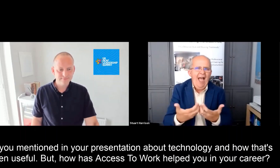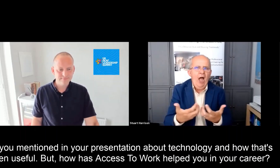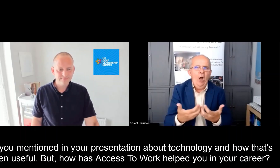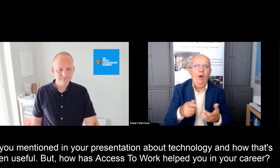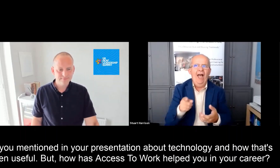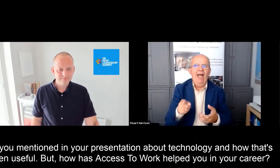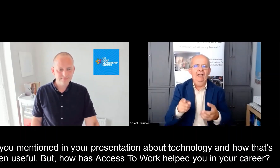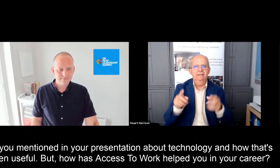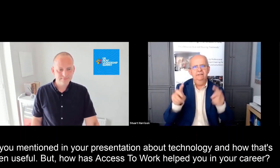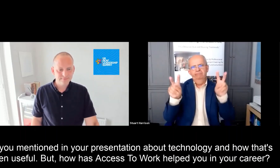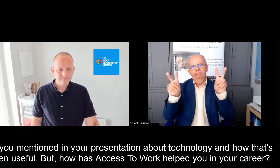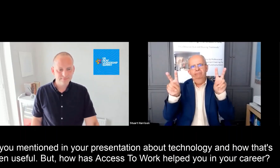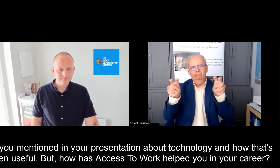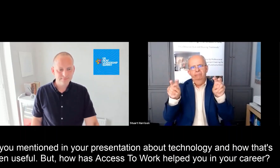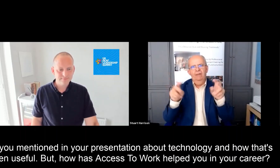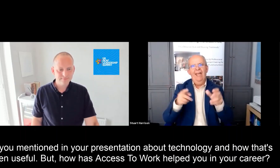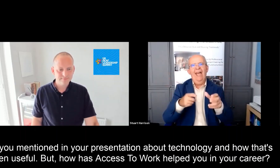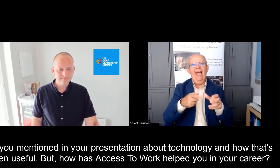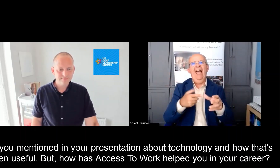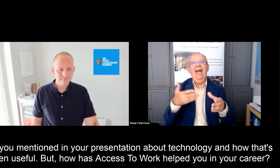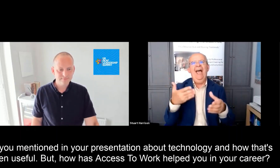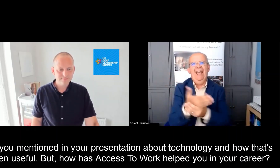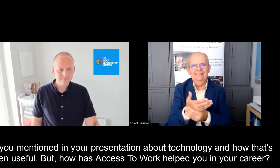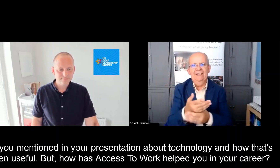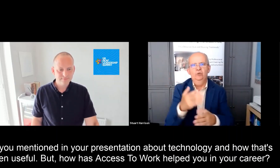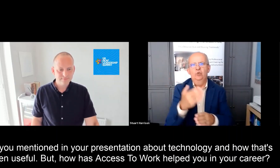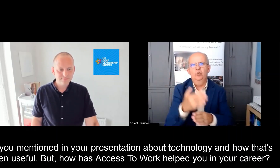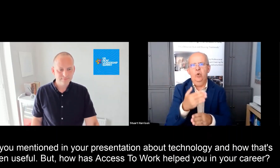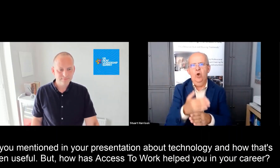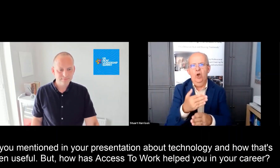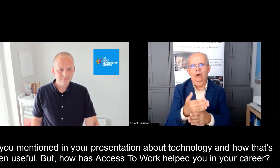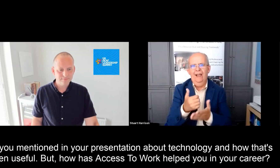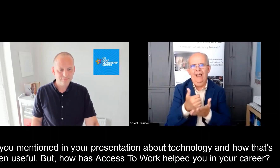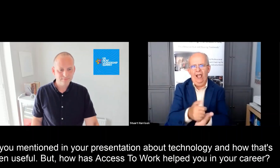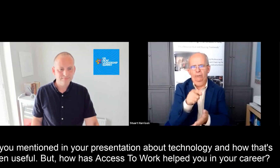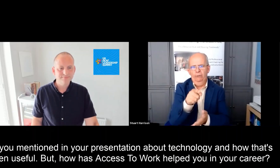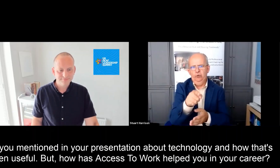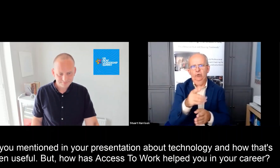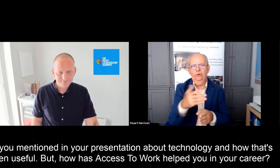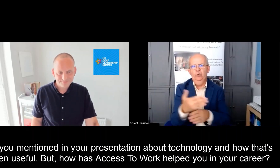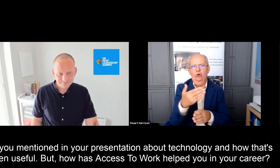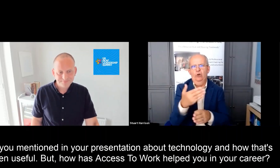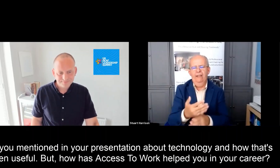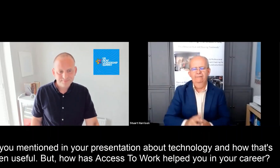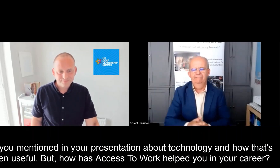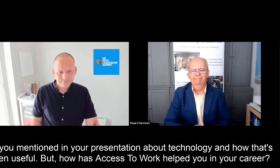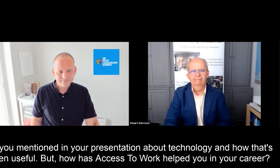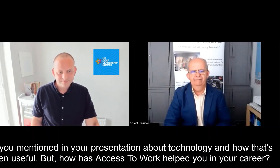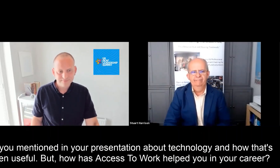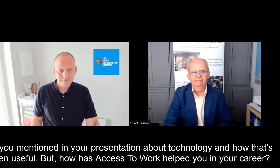useful, but how has access to work helped you in your career?